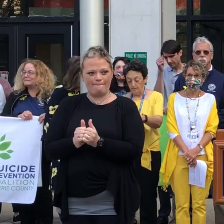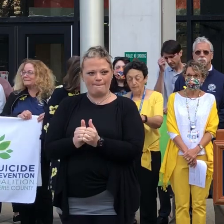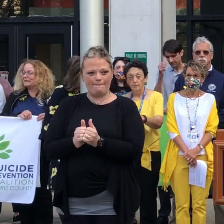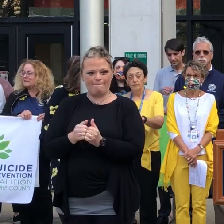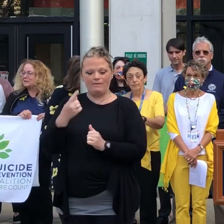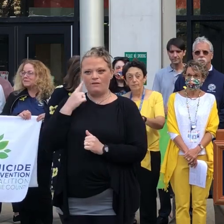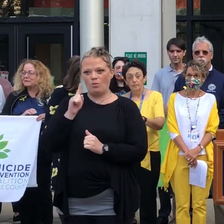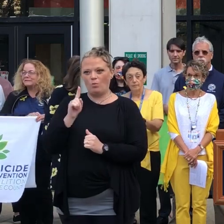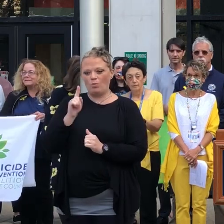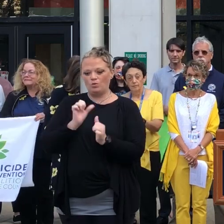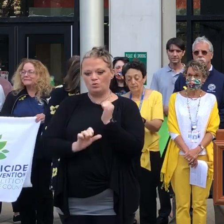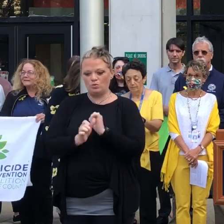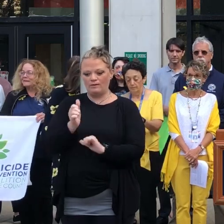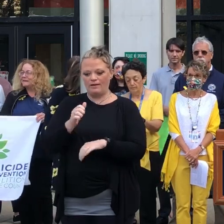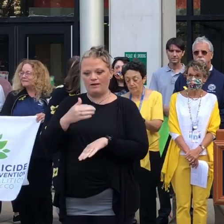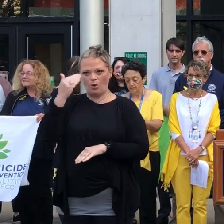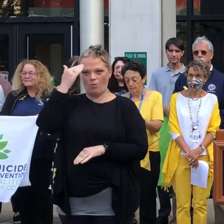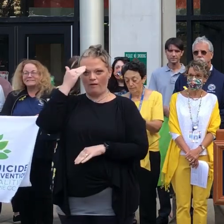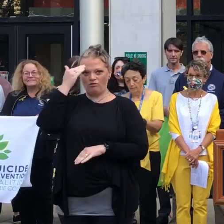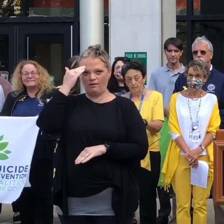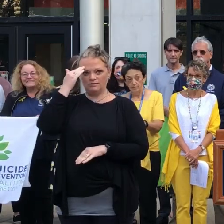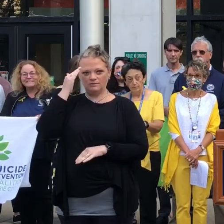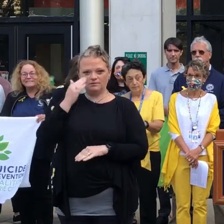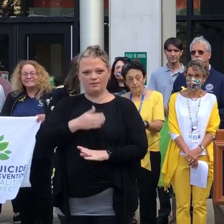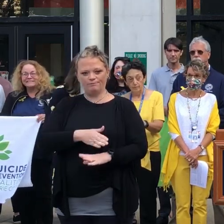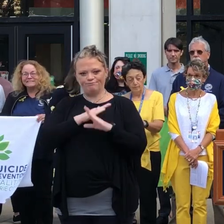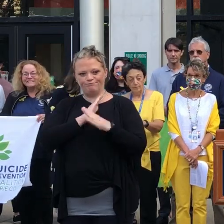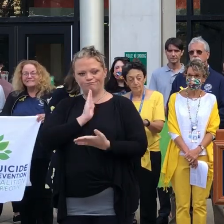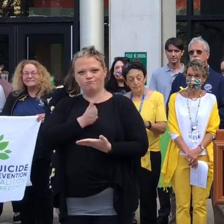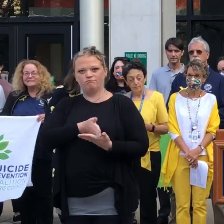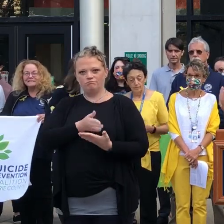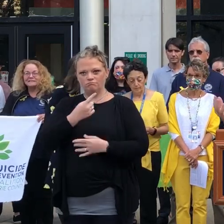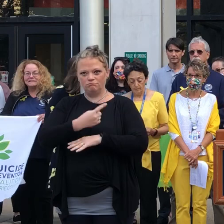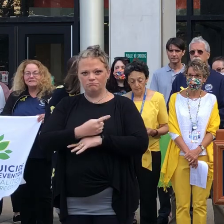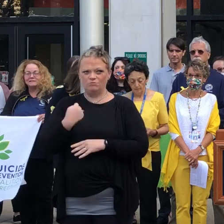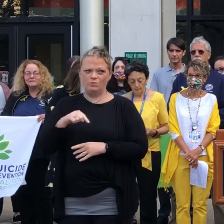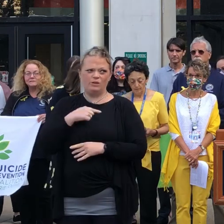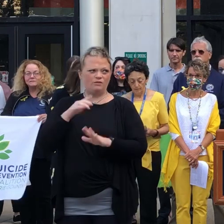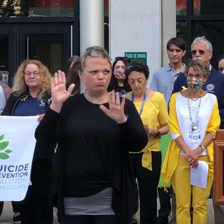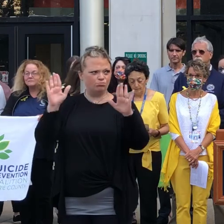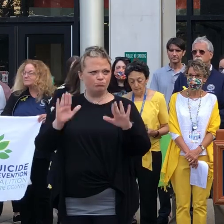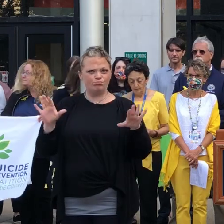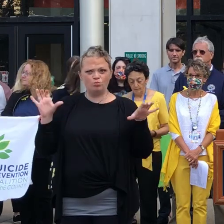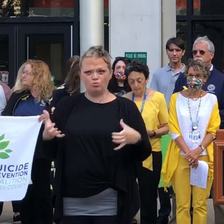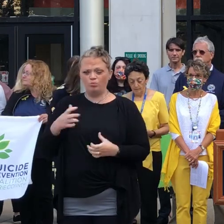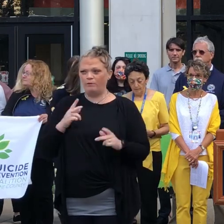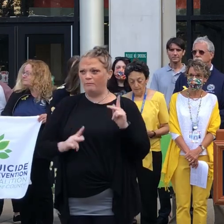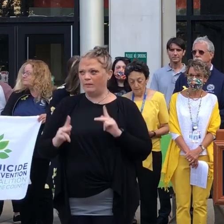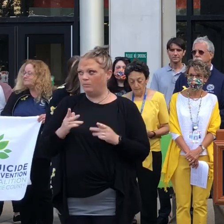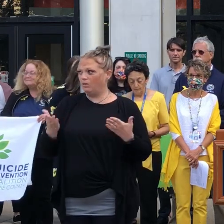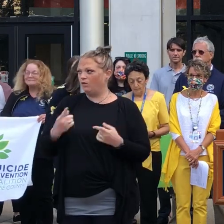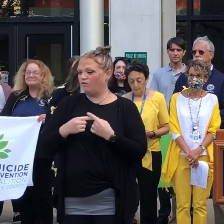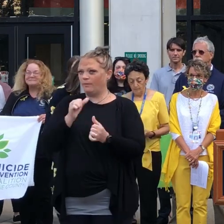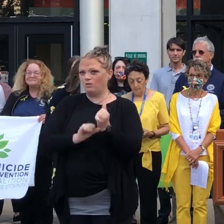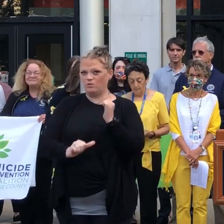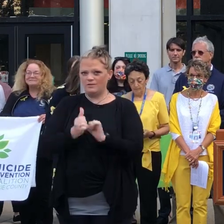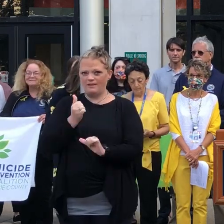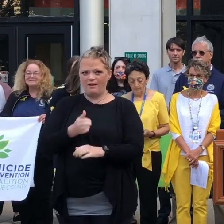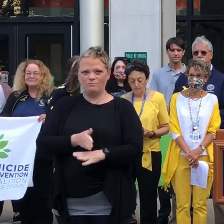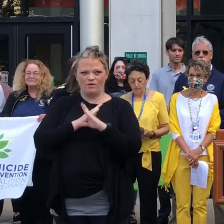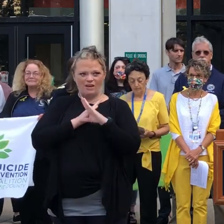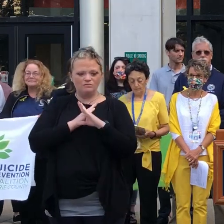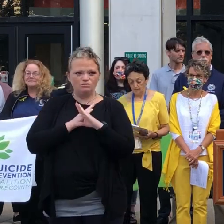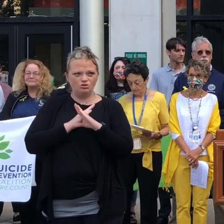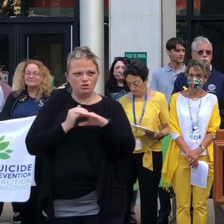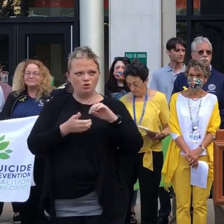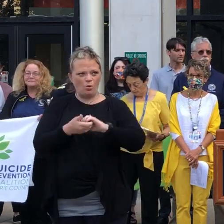on Suicide Awareness Prevention Day. We have a tremendous group of individuals here from the Suicide Prevention Coalition of Erie